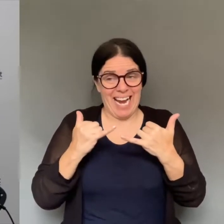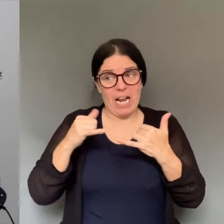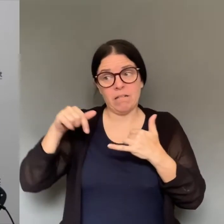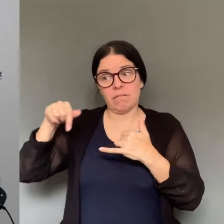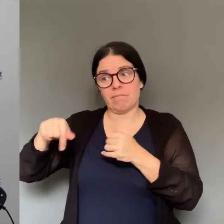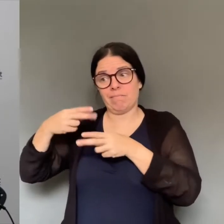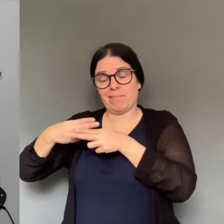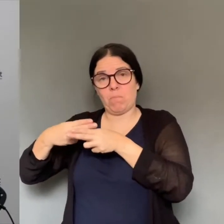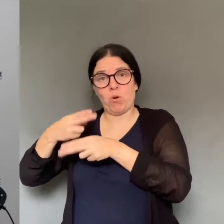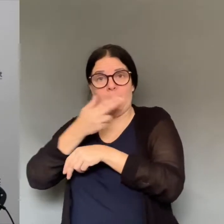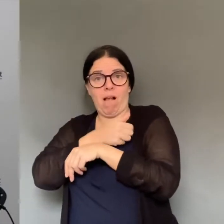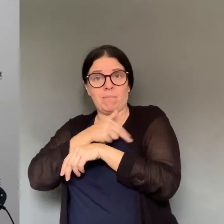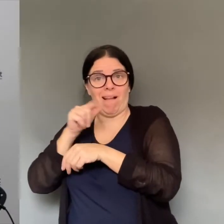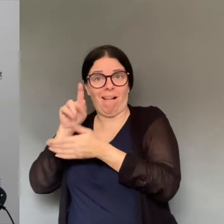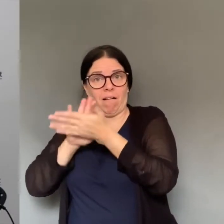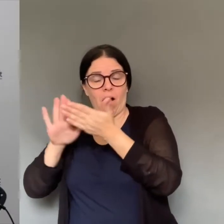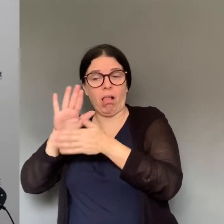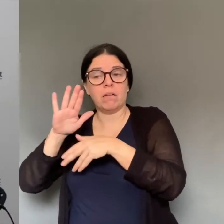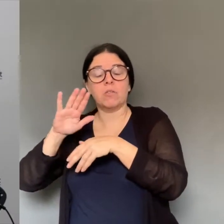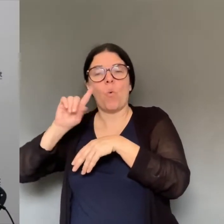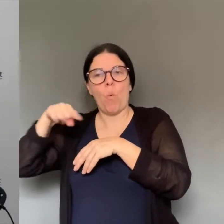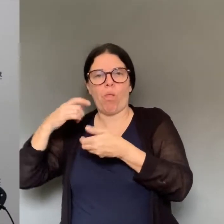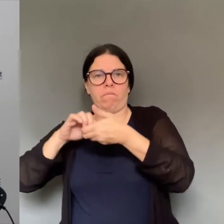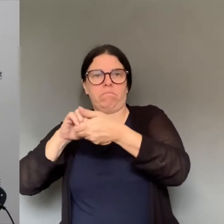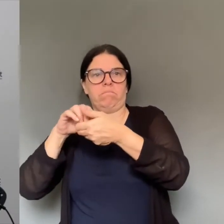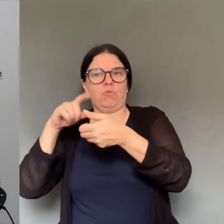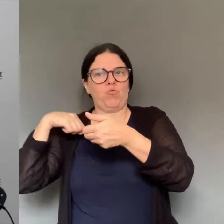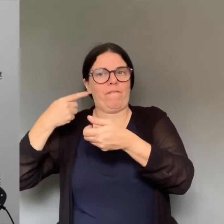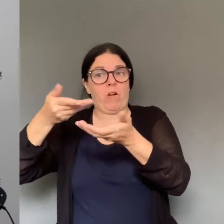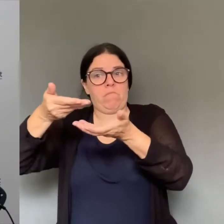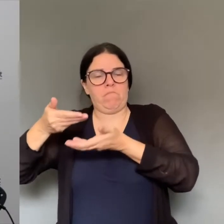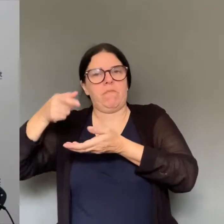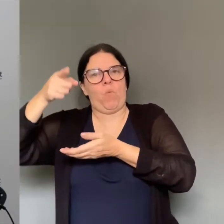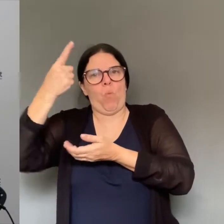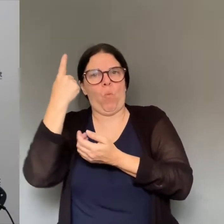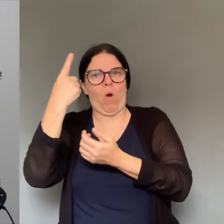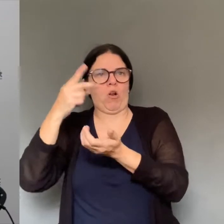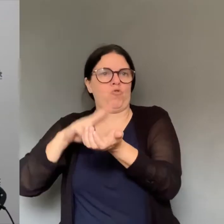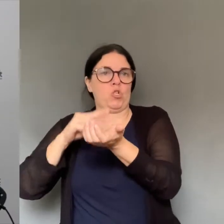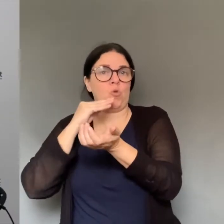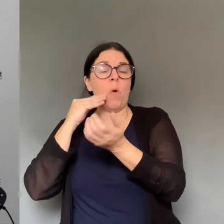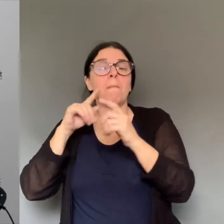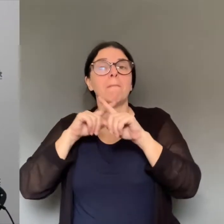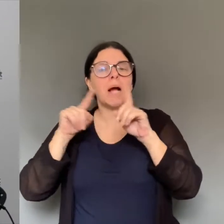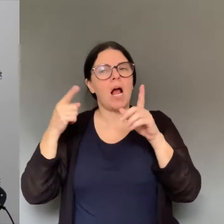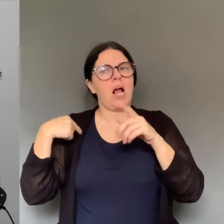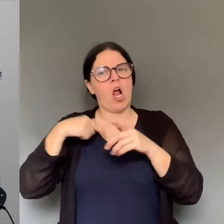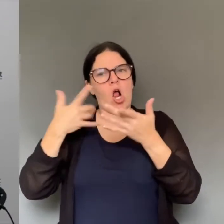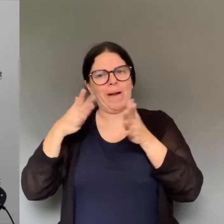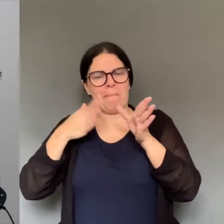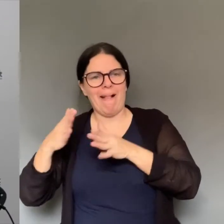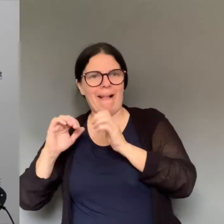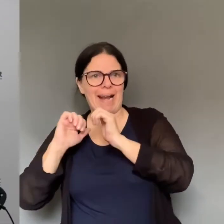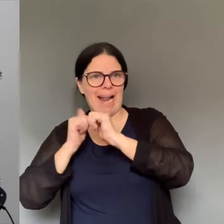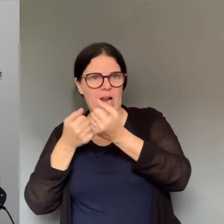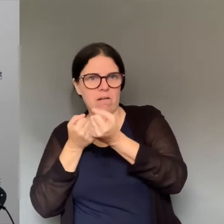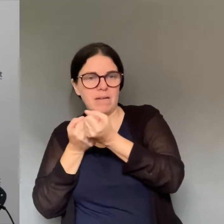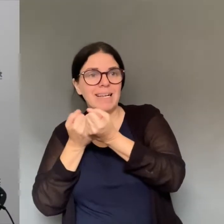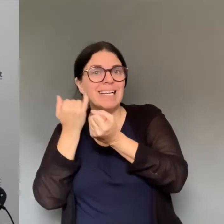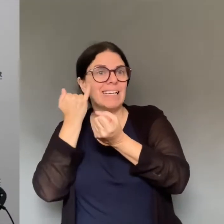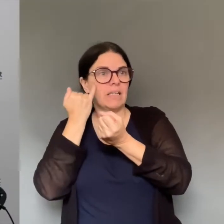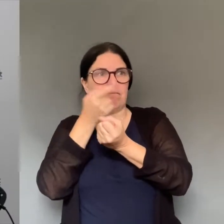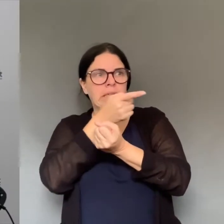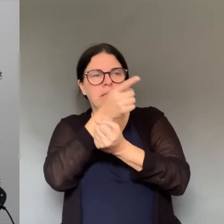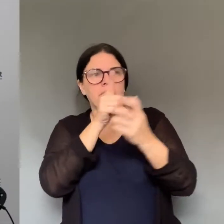homes. As of now, it's only one facility, but we are working with all the other facilities to make